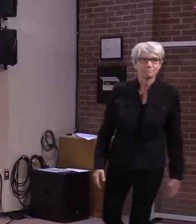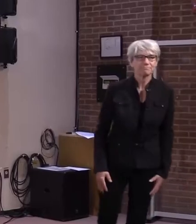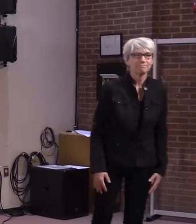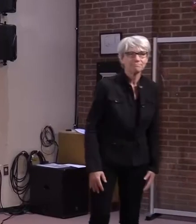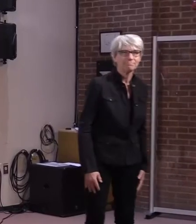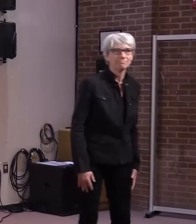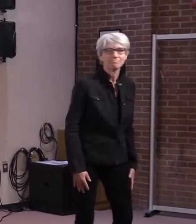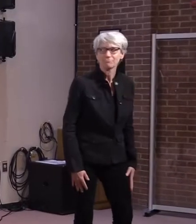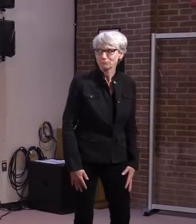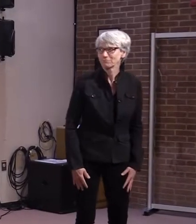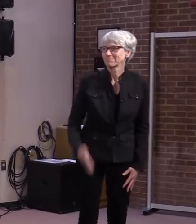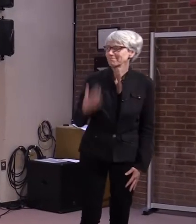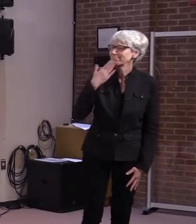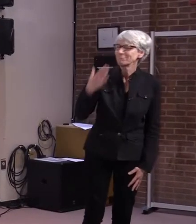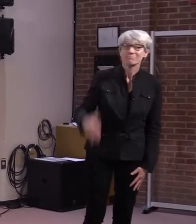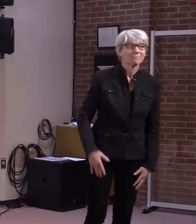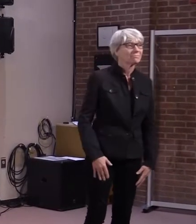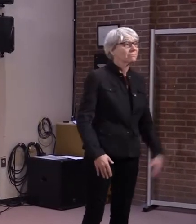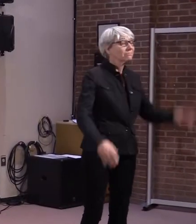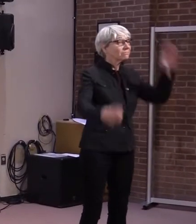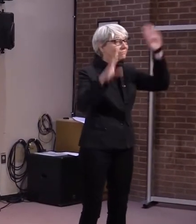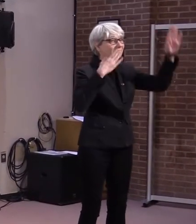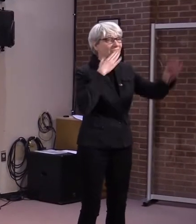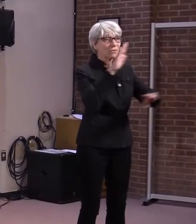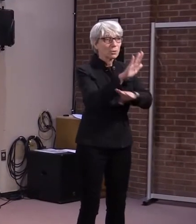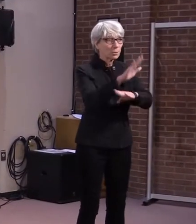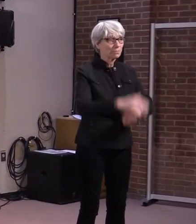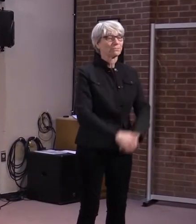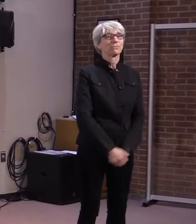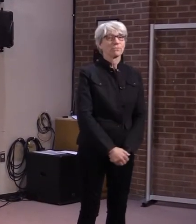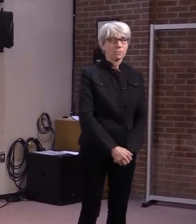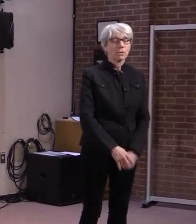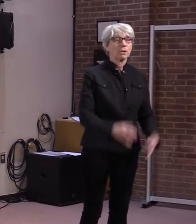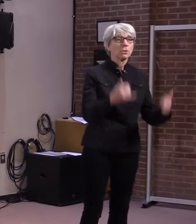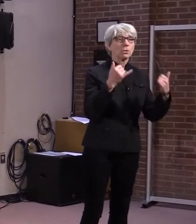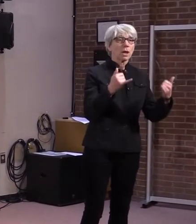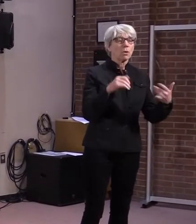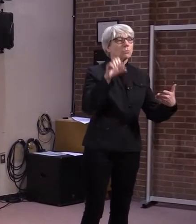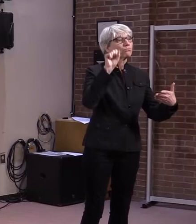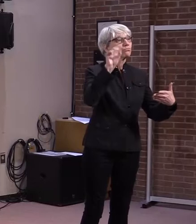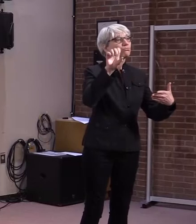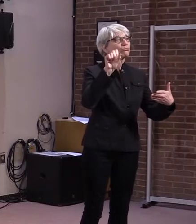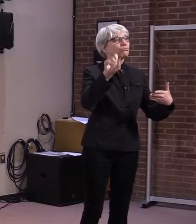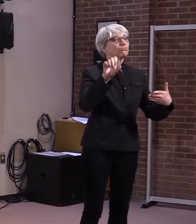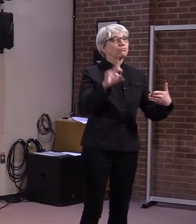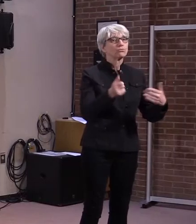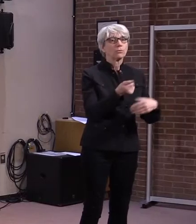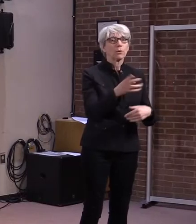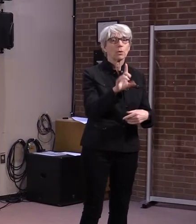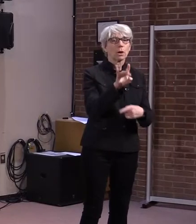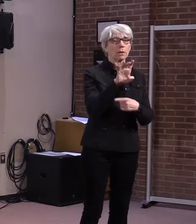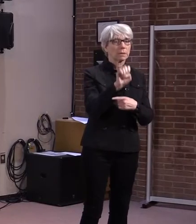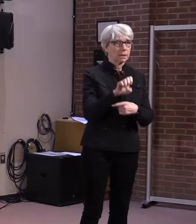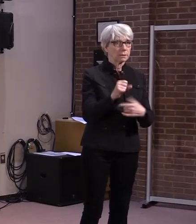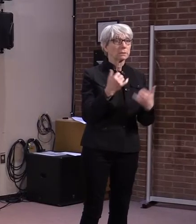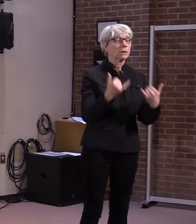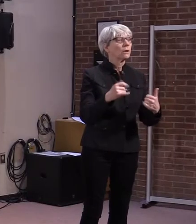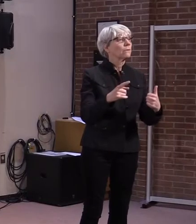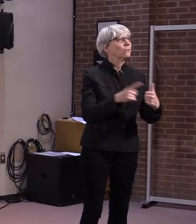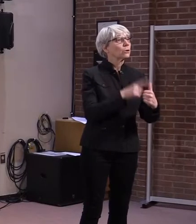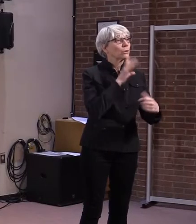Thank you, Secretary French. Good afternoon, everyone. Today, I'll provide a few updates. Let's start with COVID-19 booster